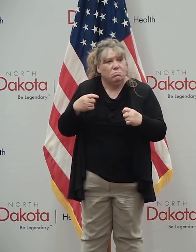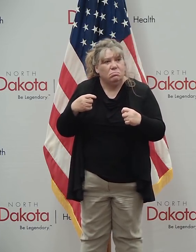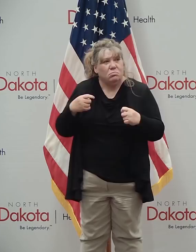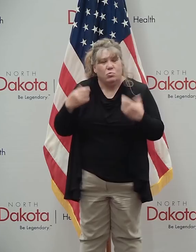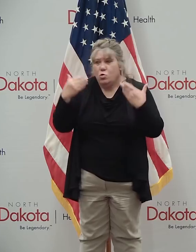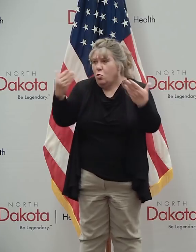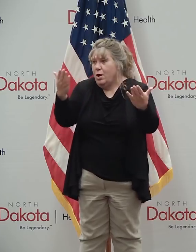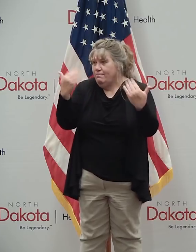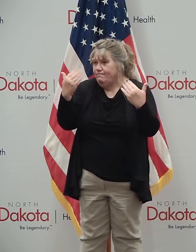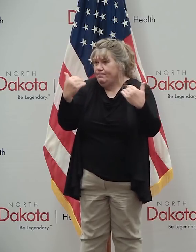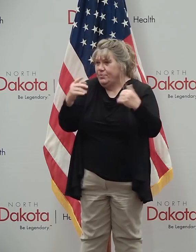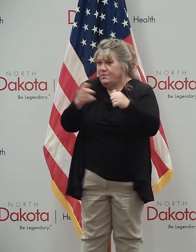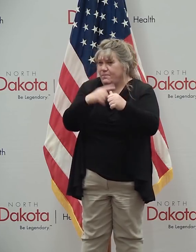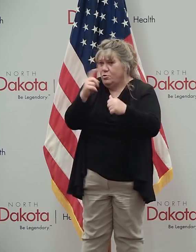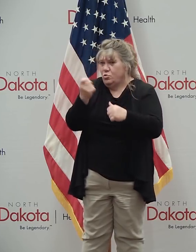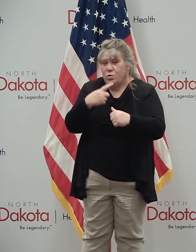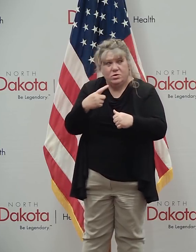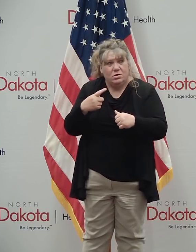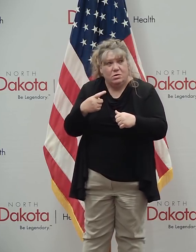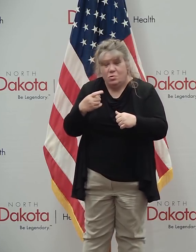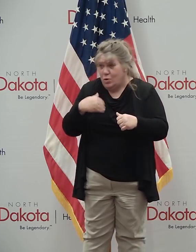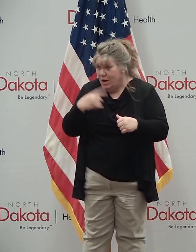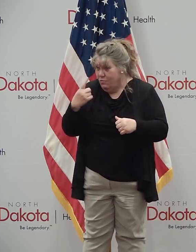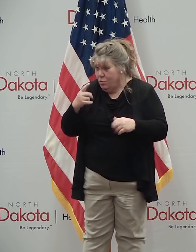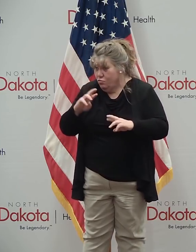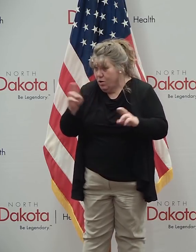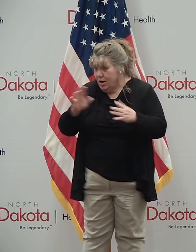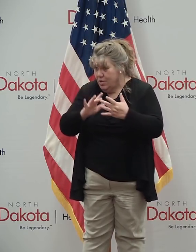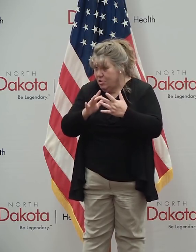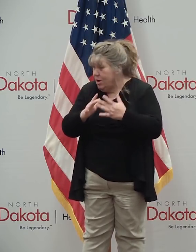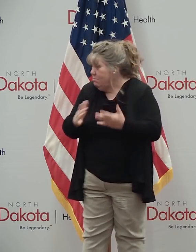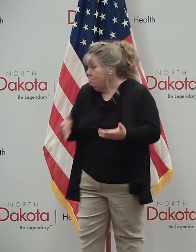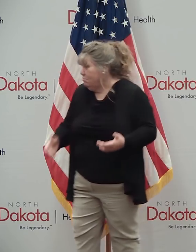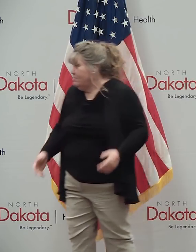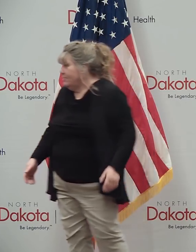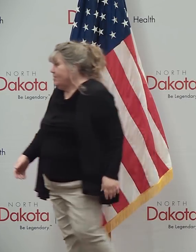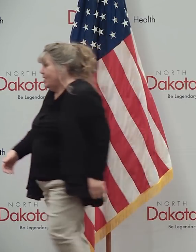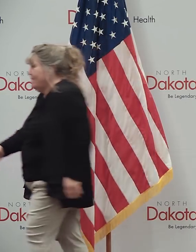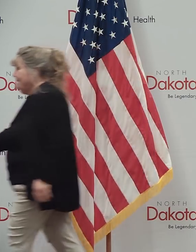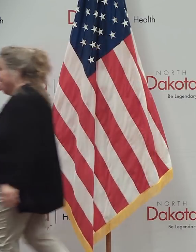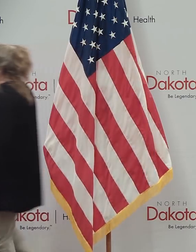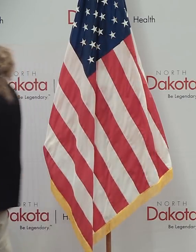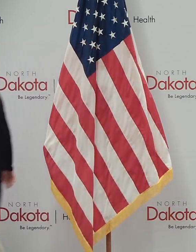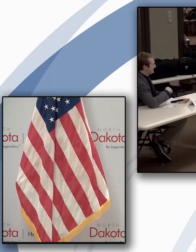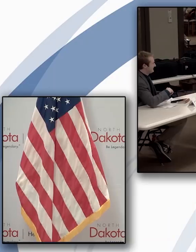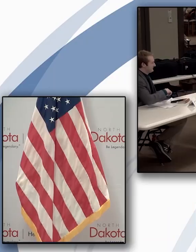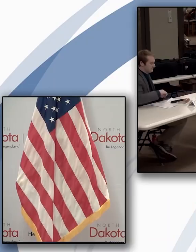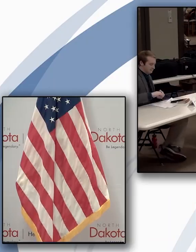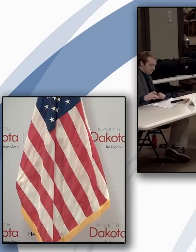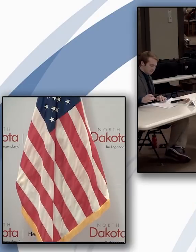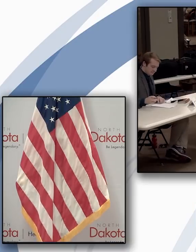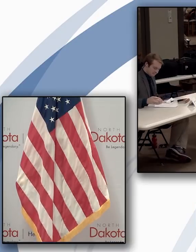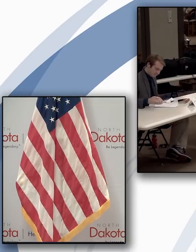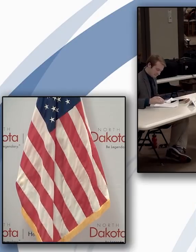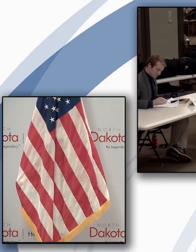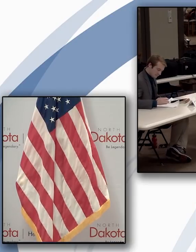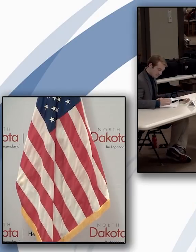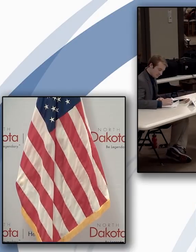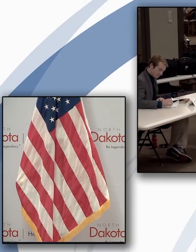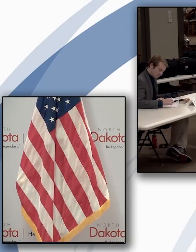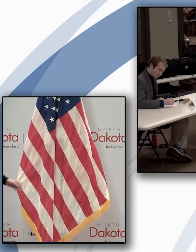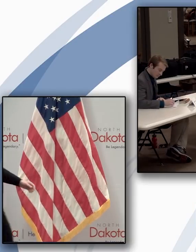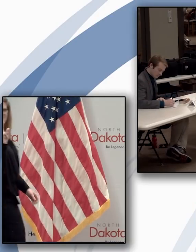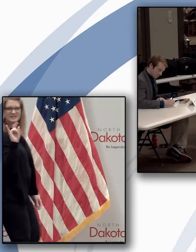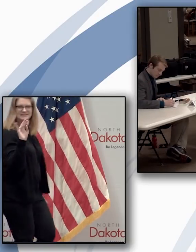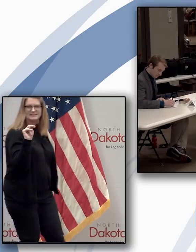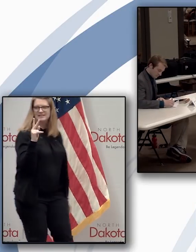fire away. And the first question we're going to take is, do we have one online? Start there. Renee Jean, Williston Herald. How many of